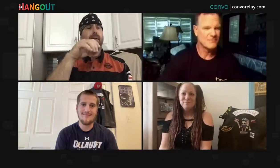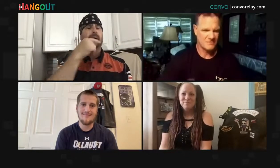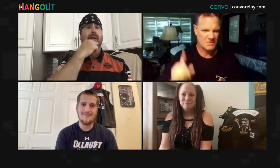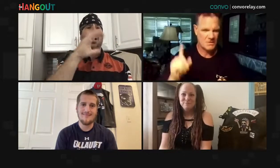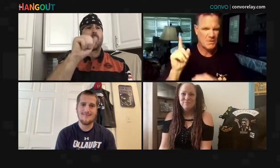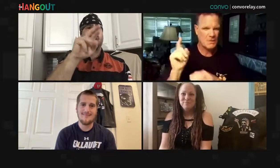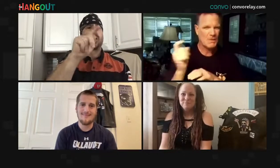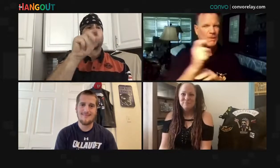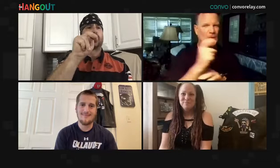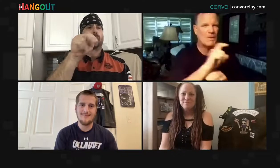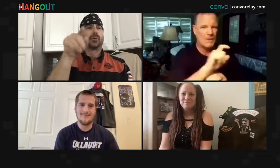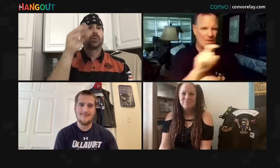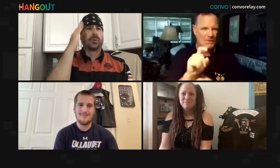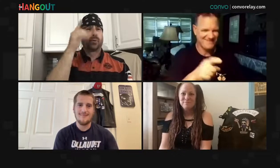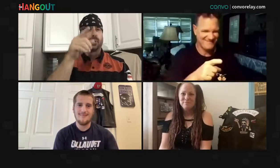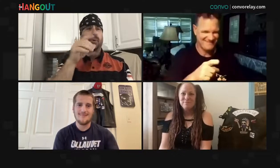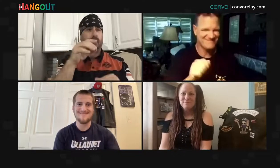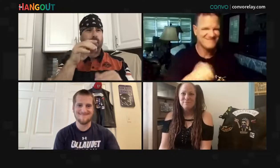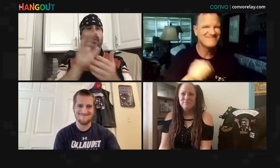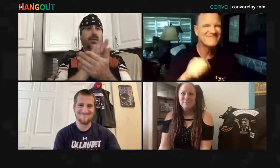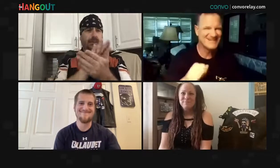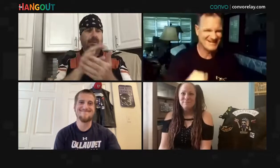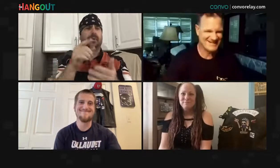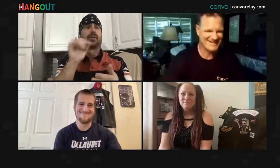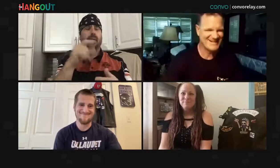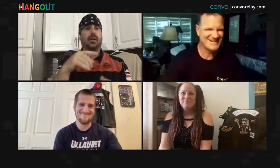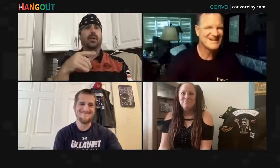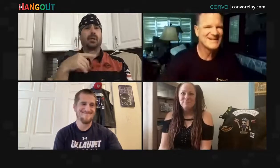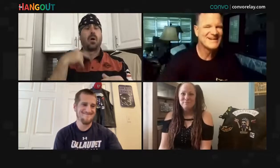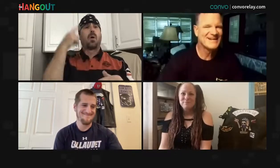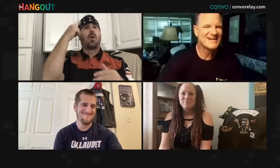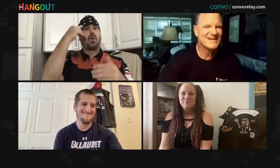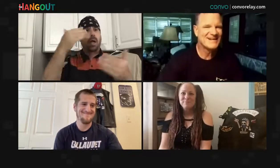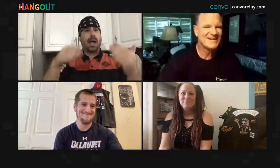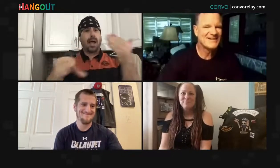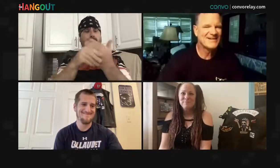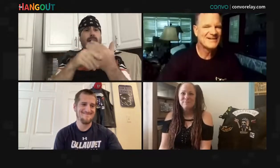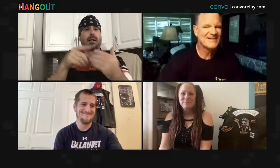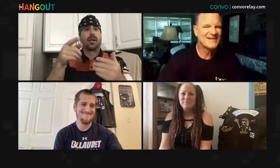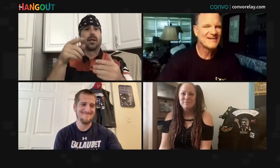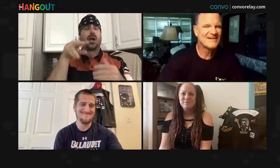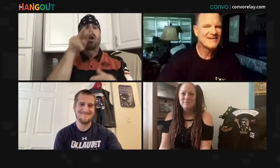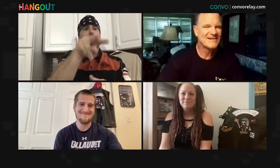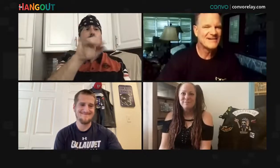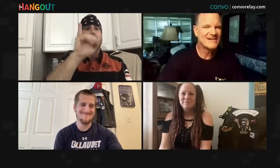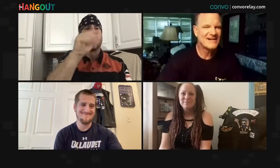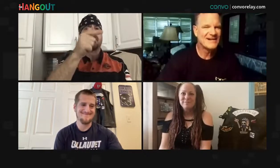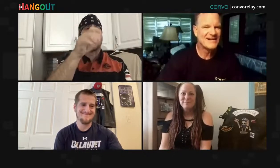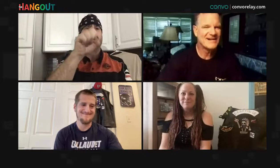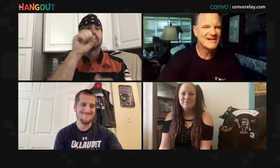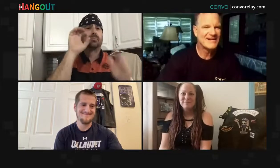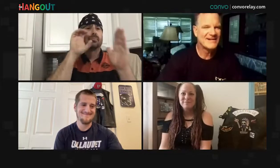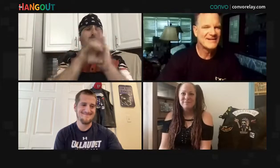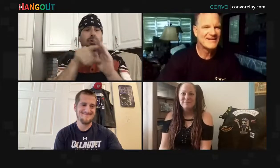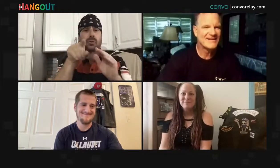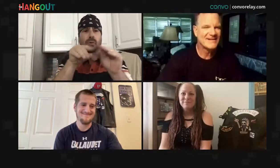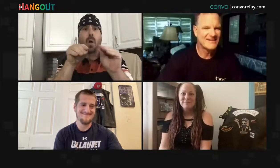that? Wiley, Mm. the Wiley Roadrunner. So I figured, why don't we just add that? And then I looked at